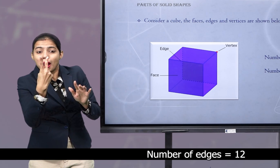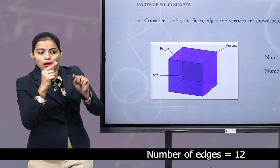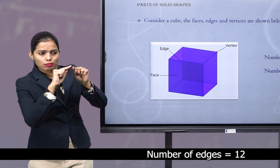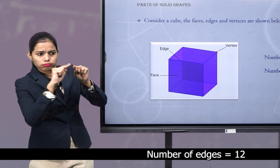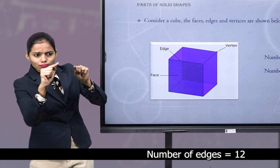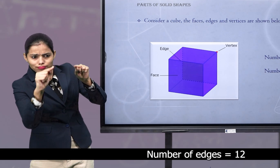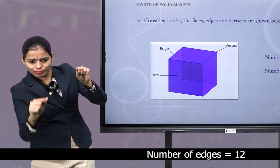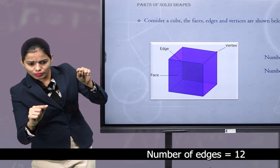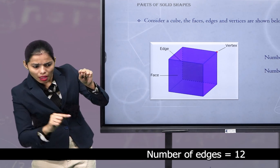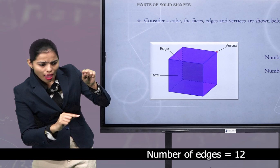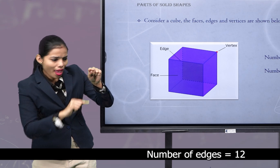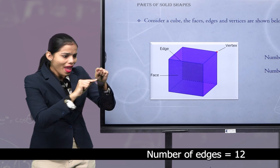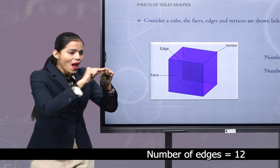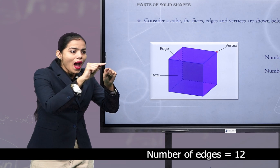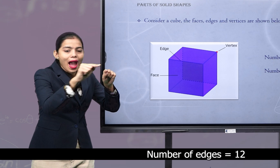Number of edges is equal to 12.